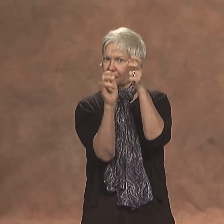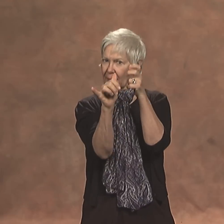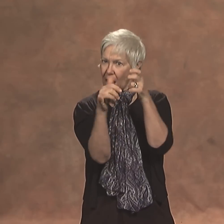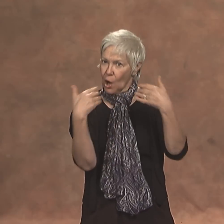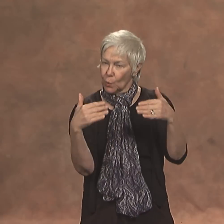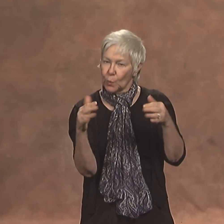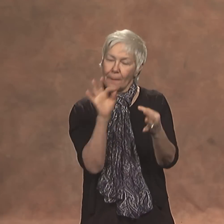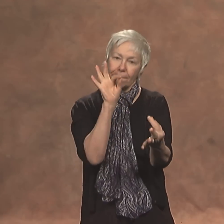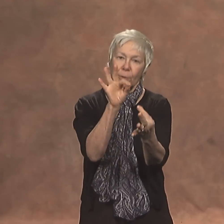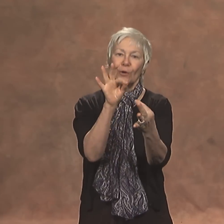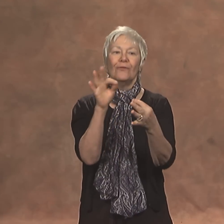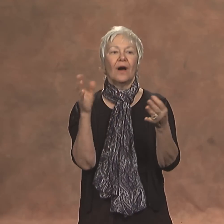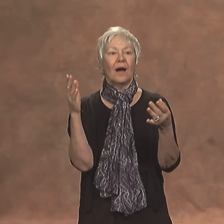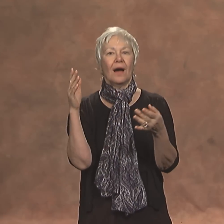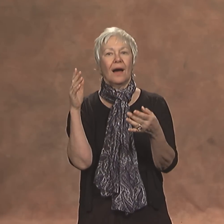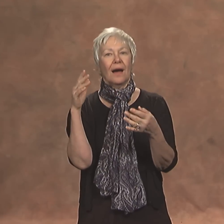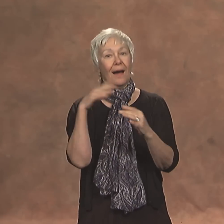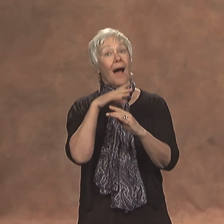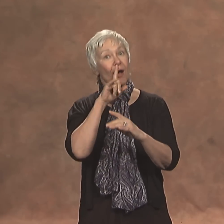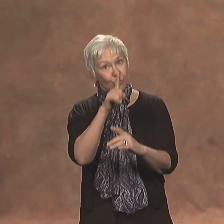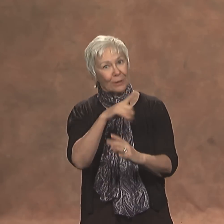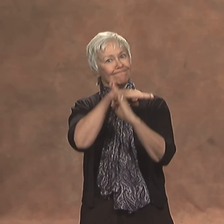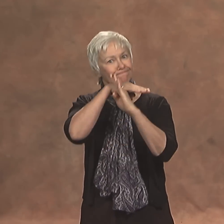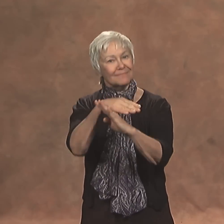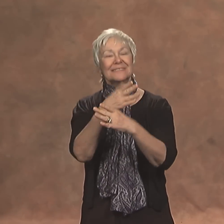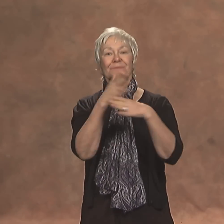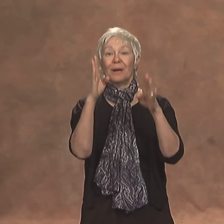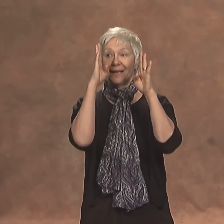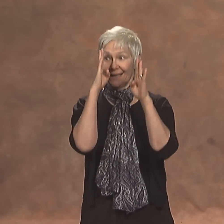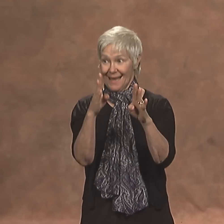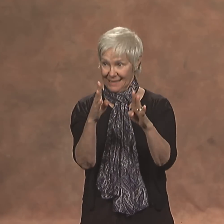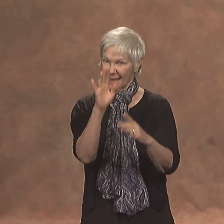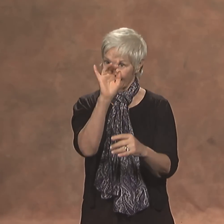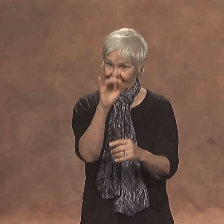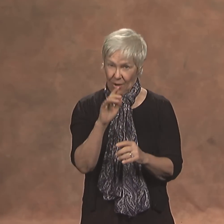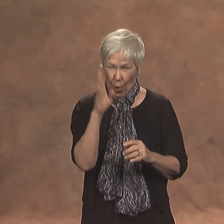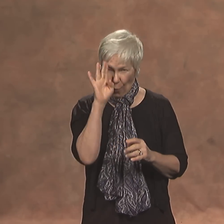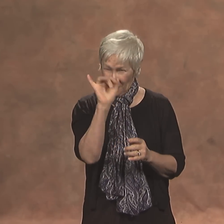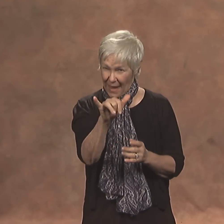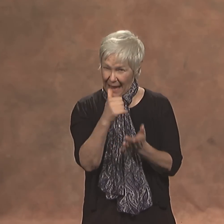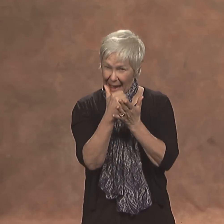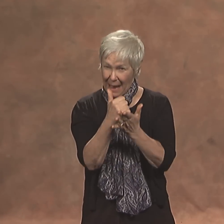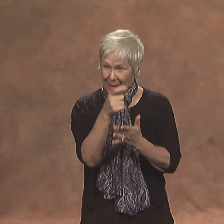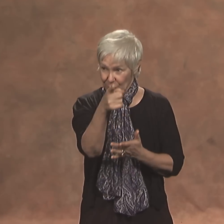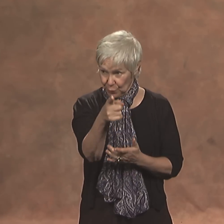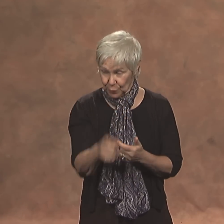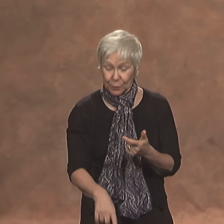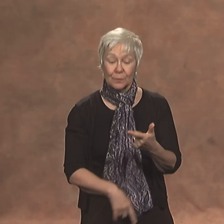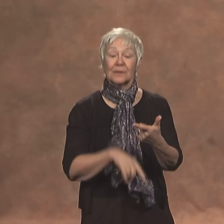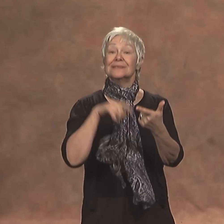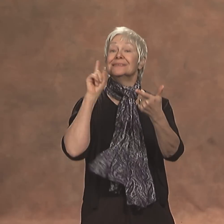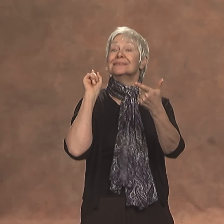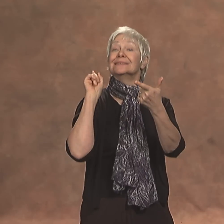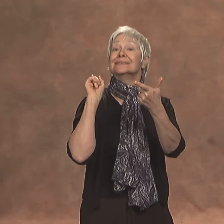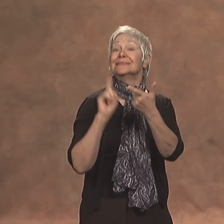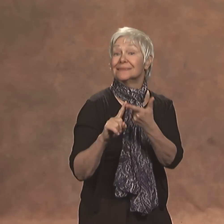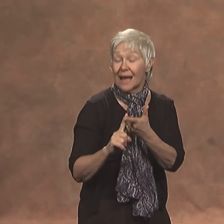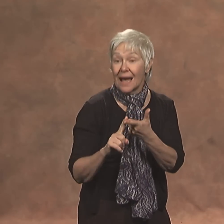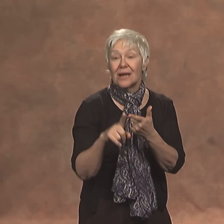fields. And that is what creates an environment where they're able to absorb all of the information